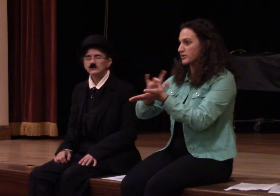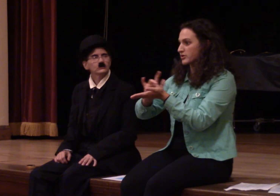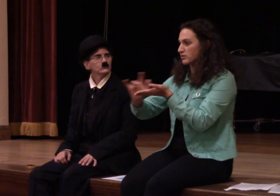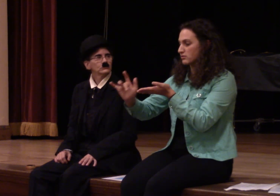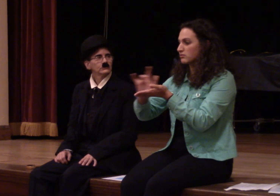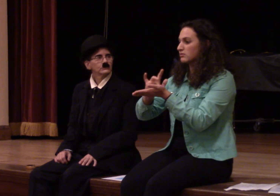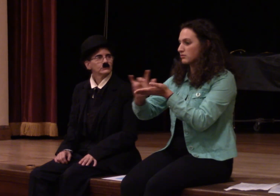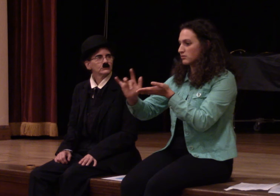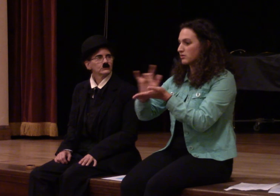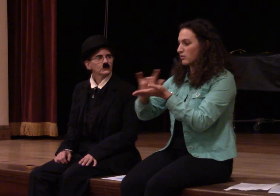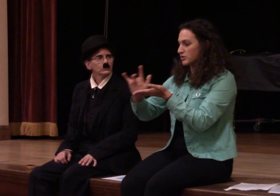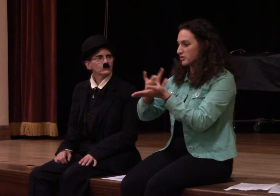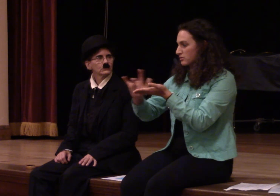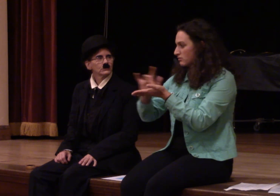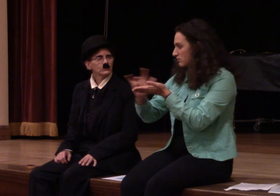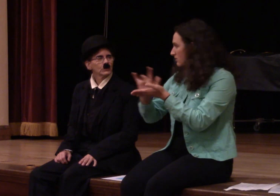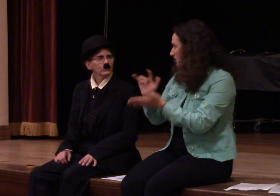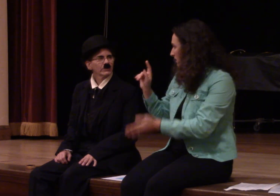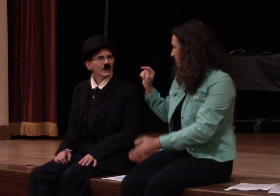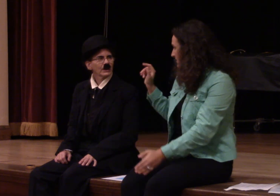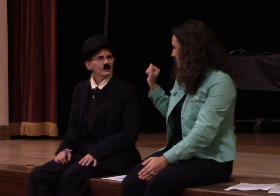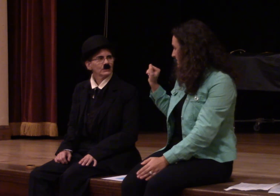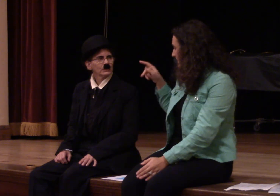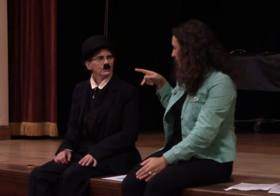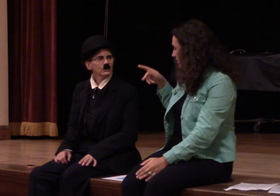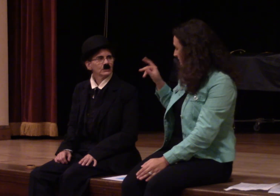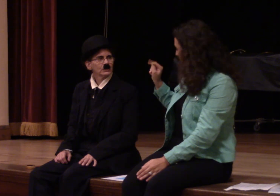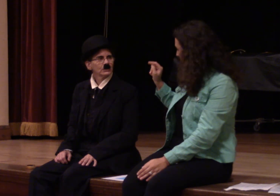Oh, okay. Good question. Okay.